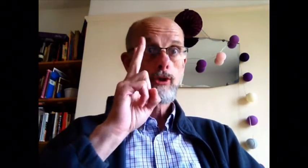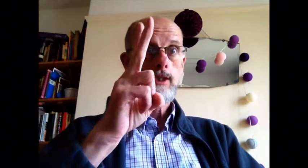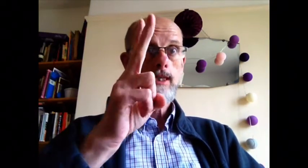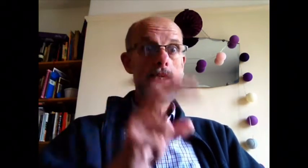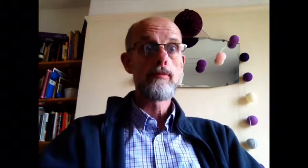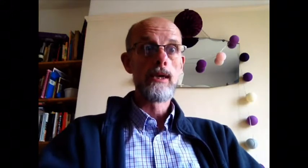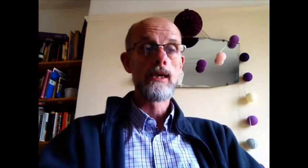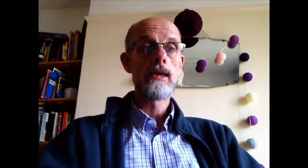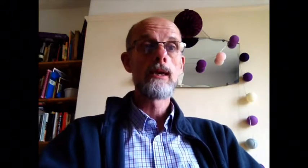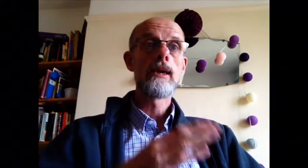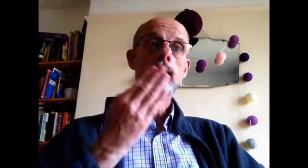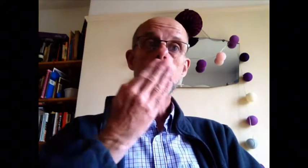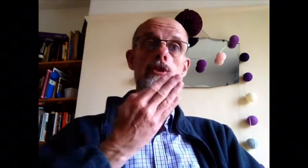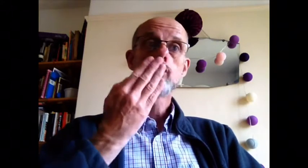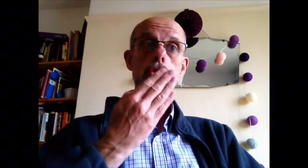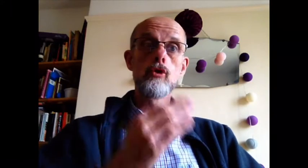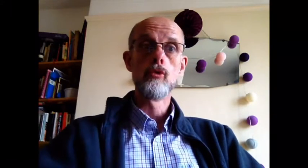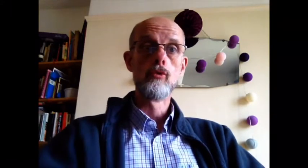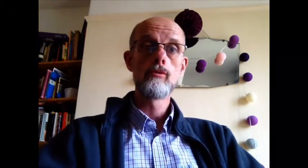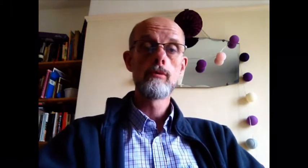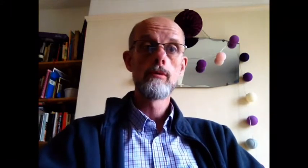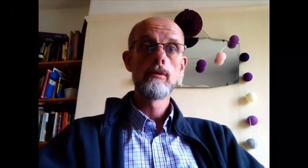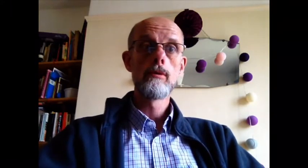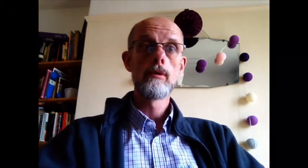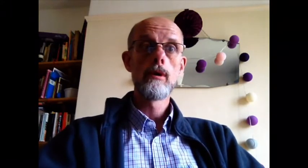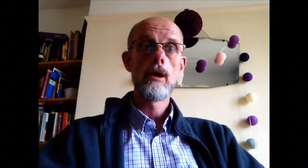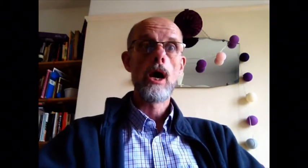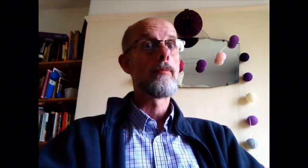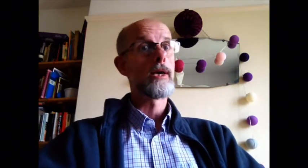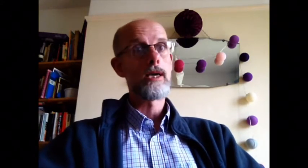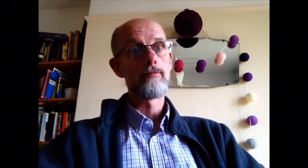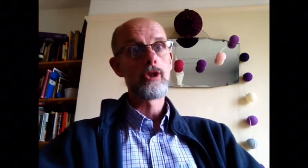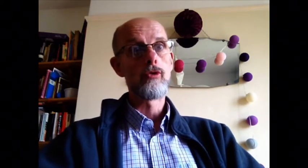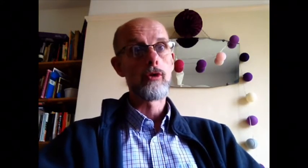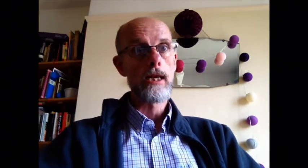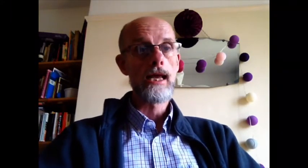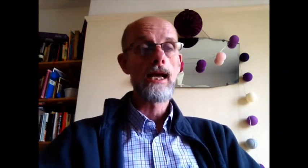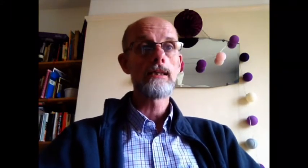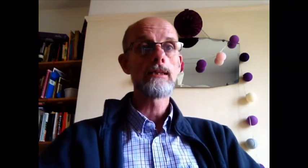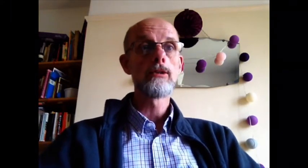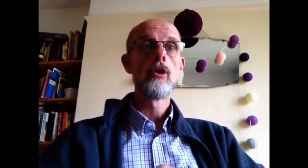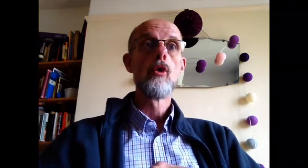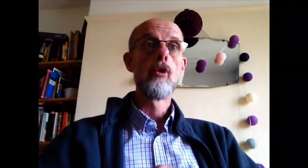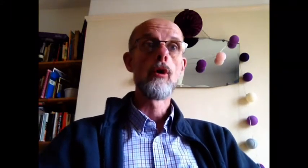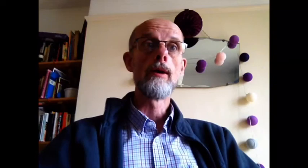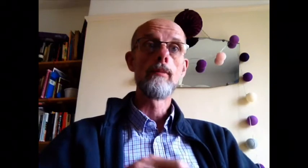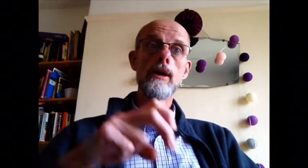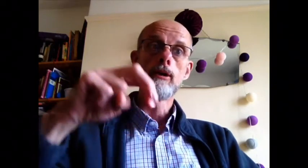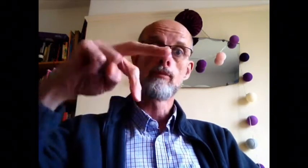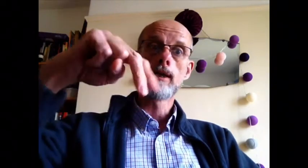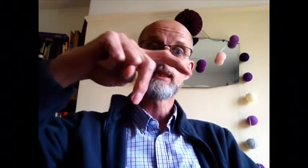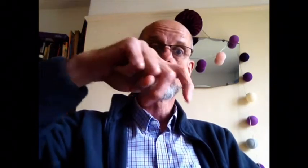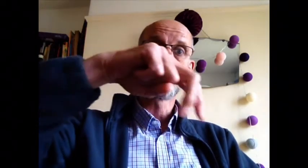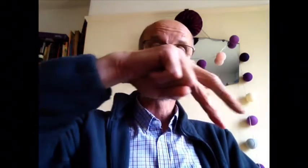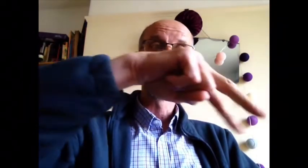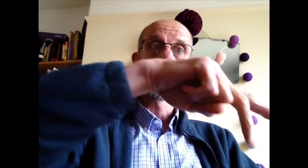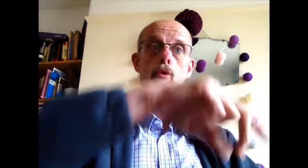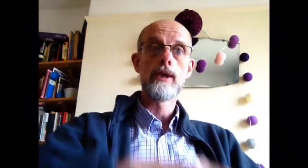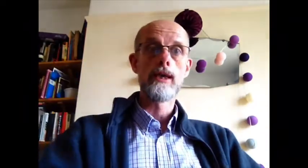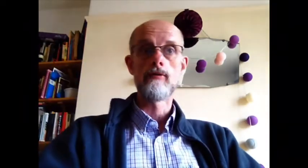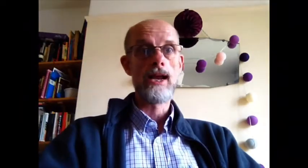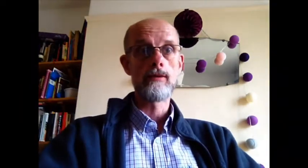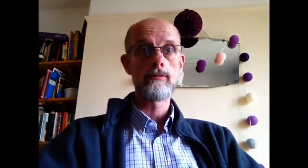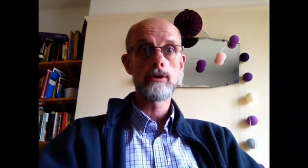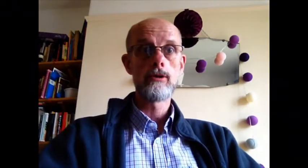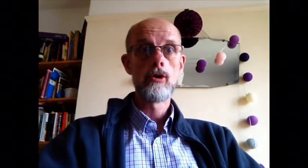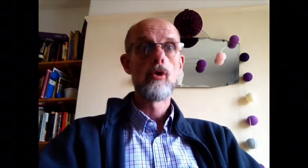You will see me in the school. I might come to your class or you might see me